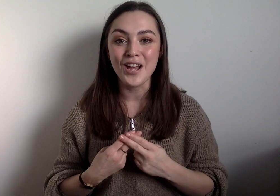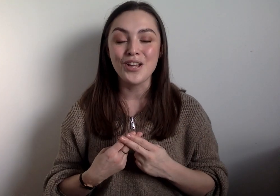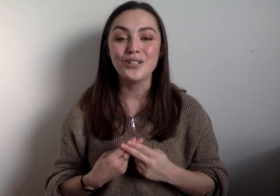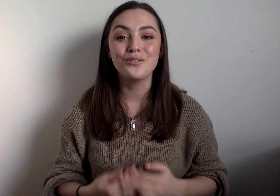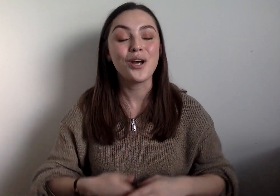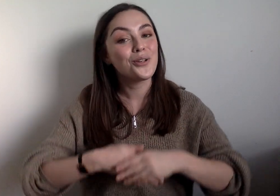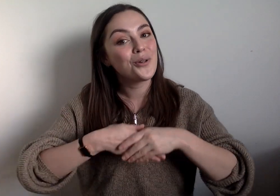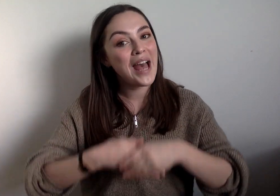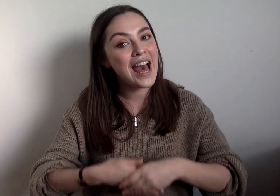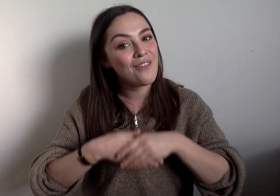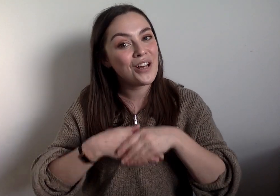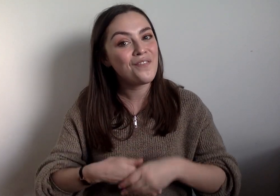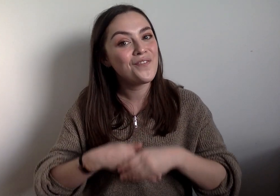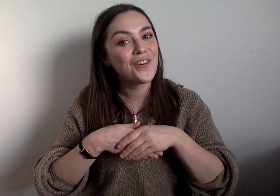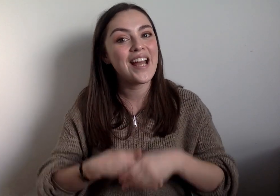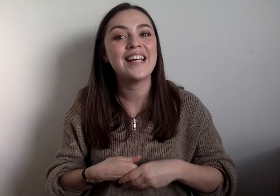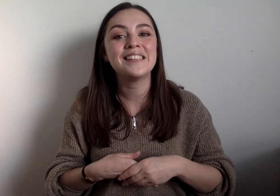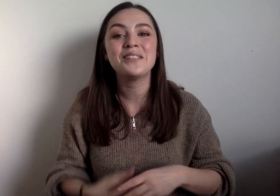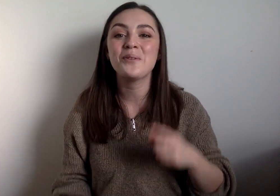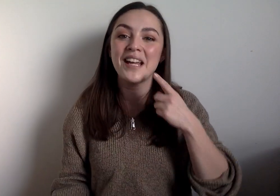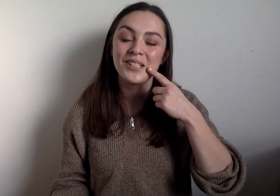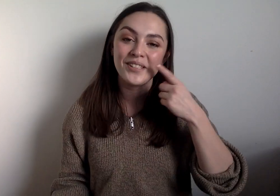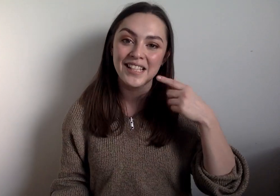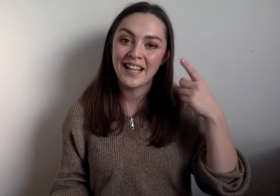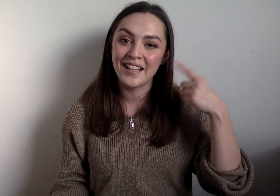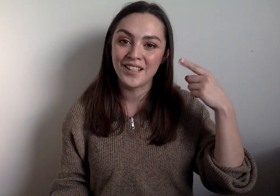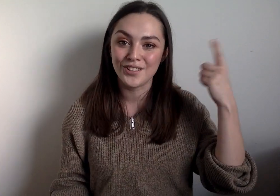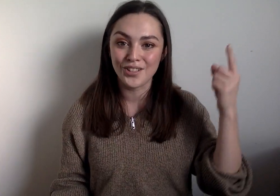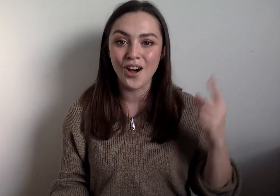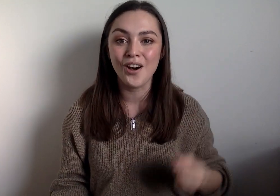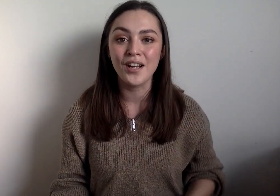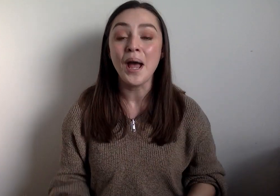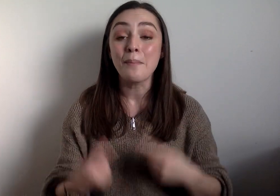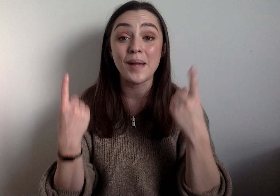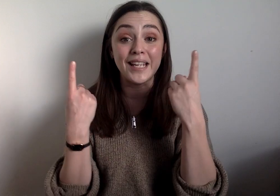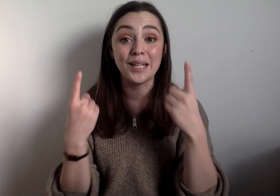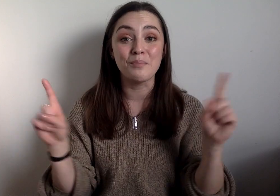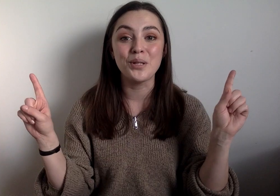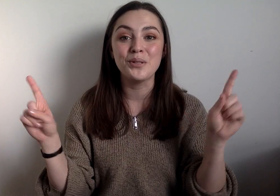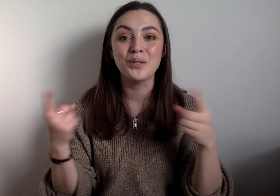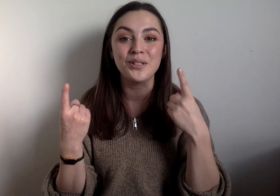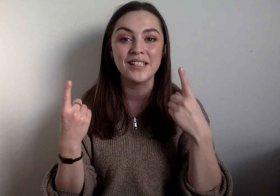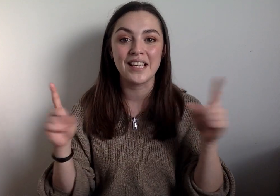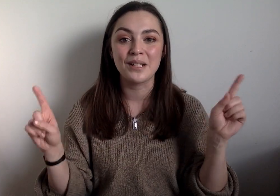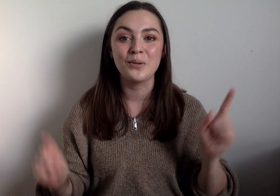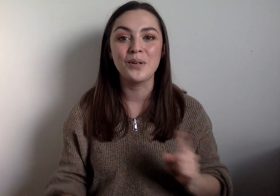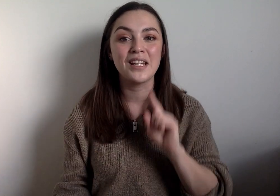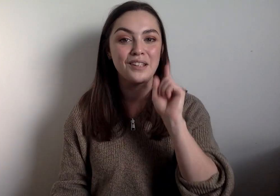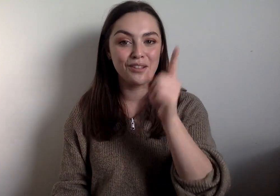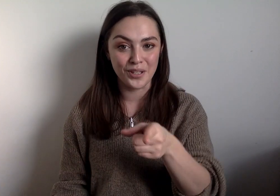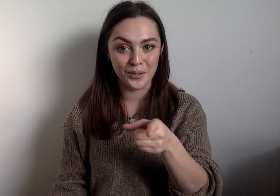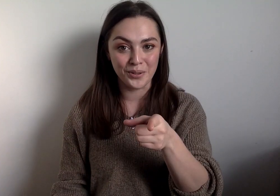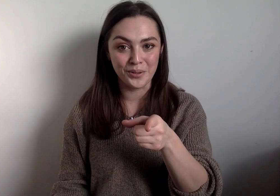You know you have a friend when you sing a song making music with you.